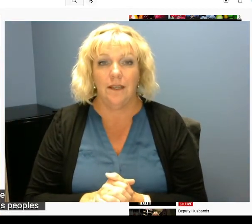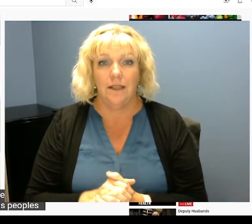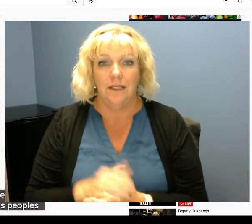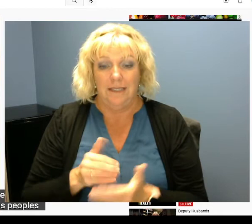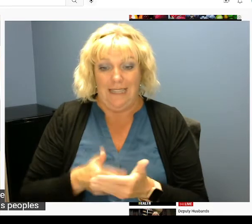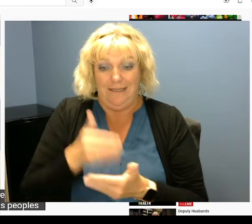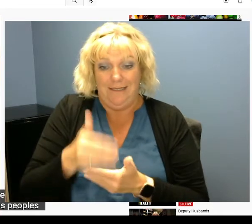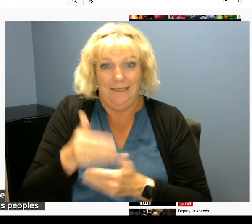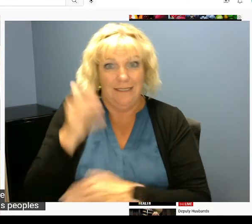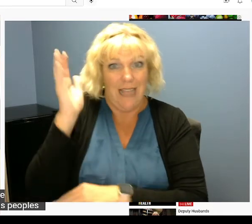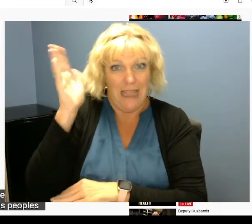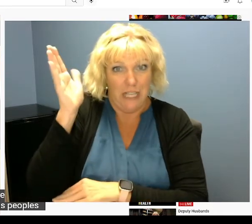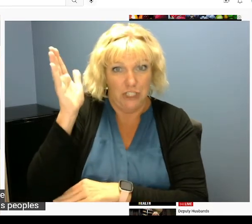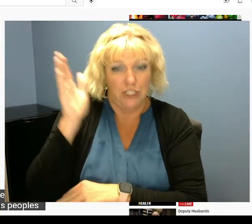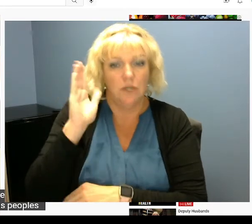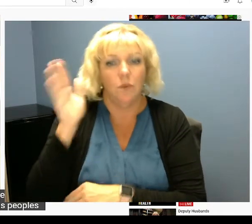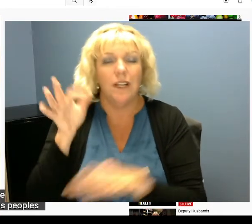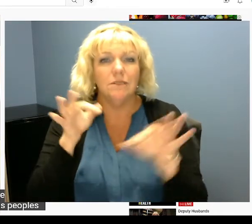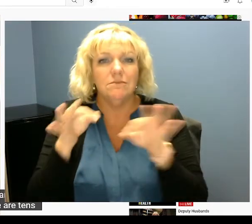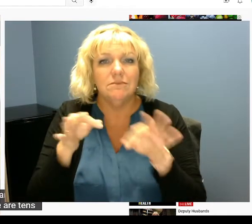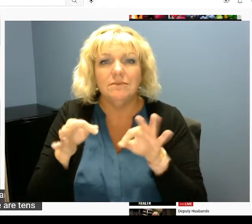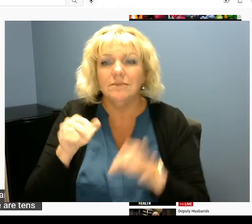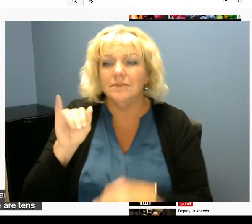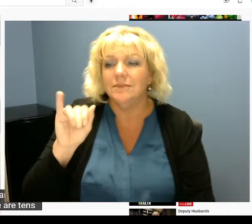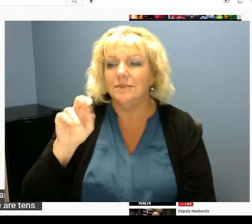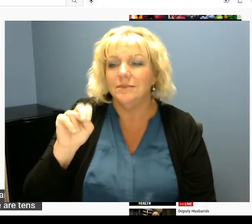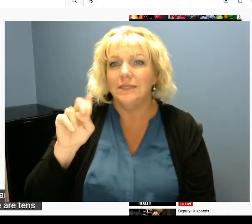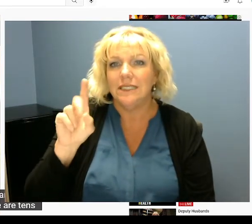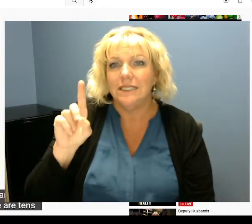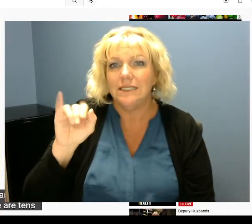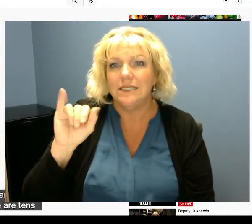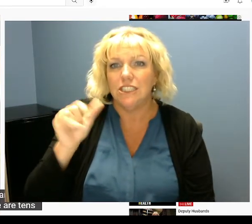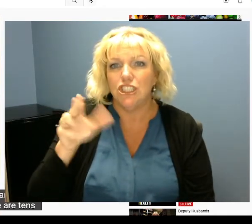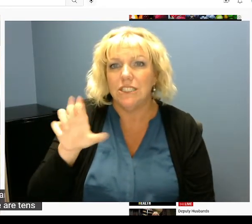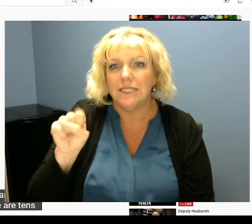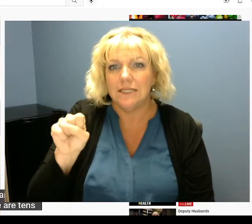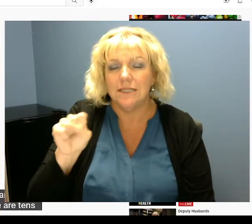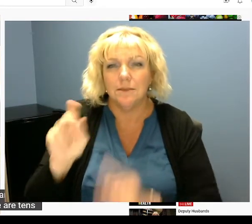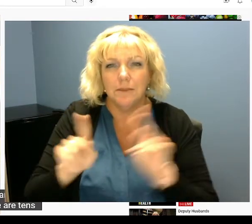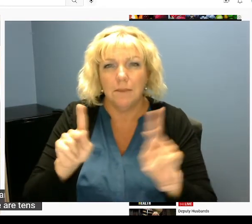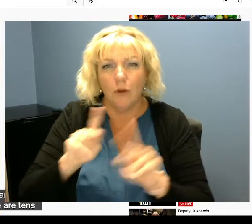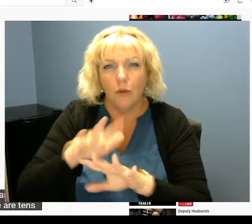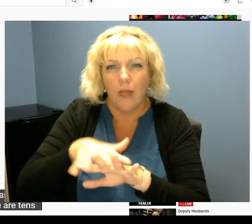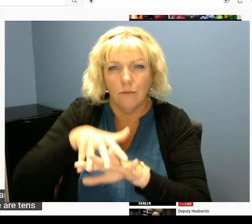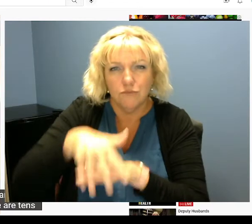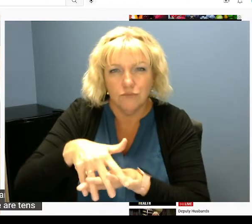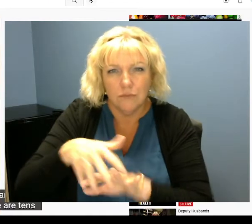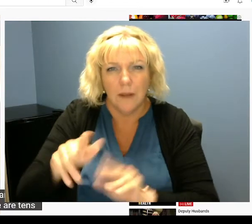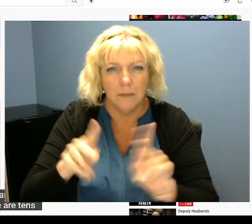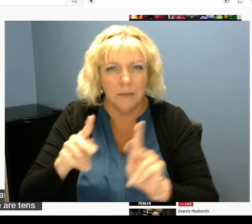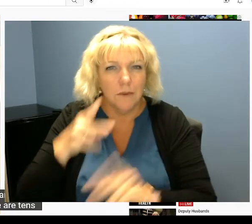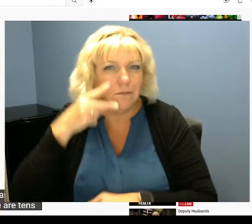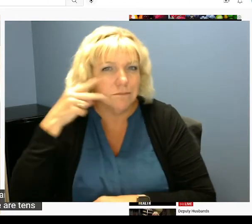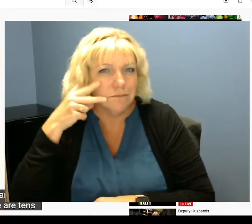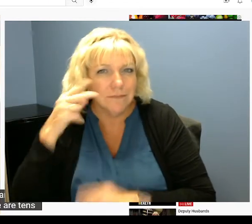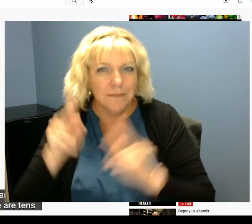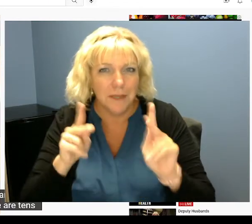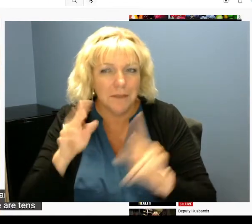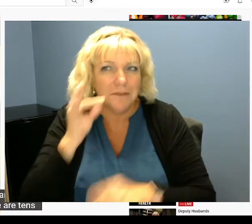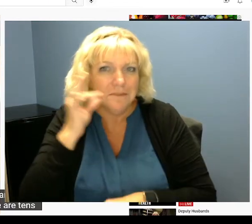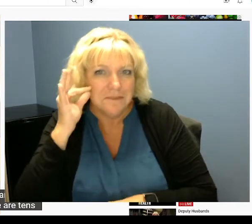life for Indigenous peoples like prior to the arrival of Europeans.